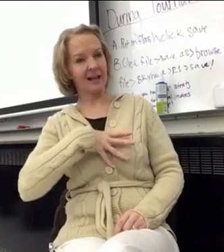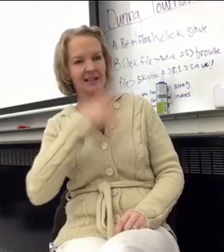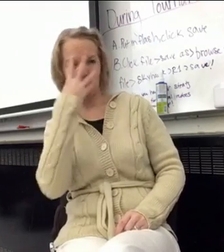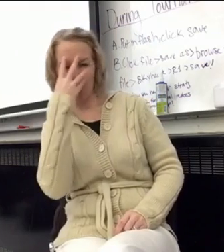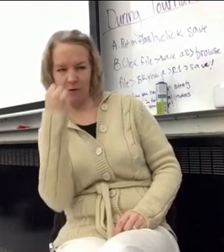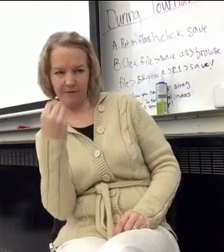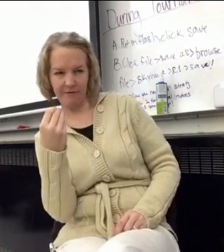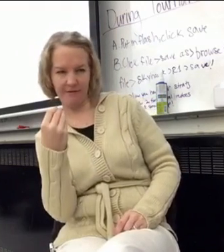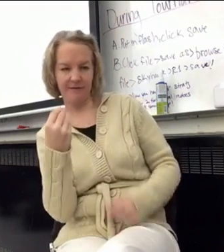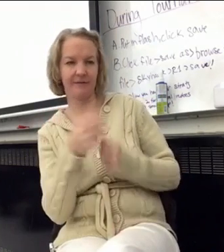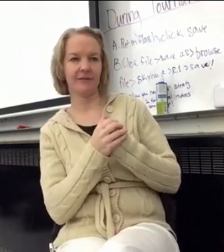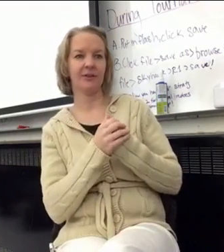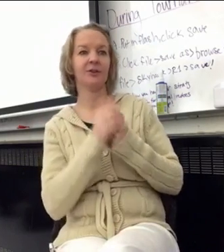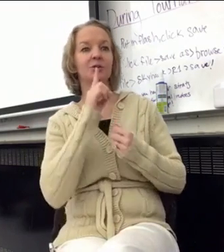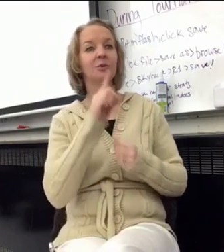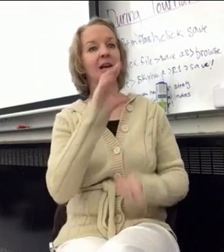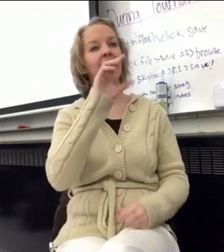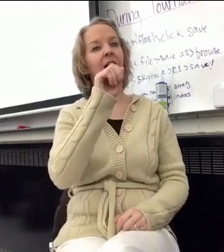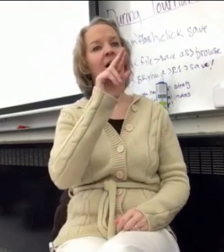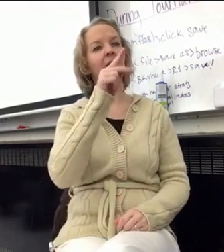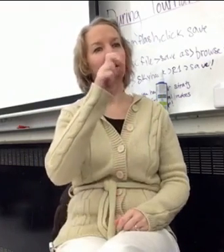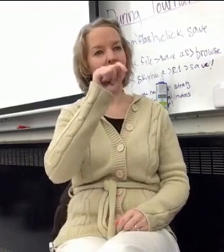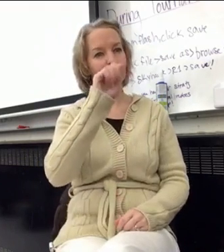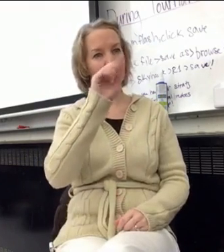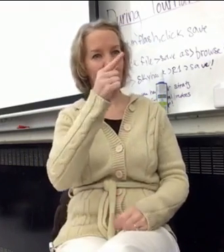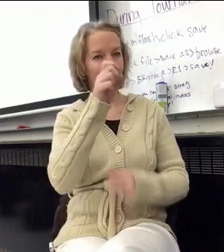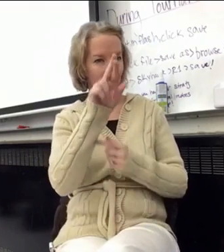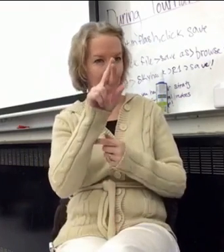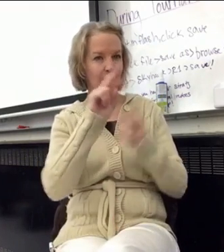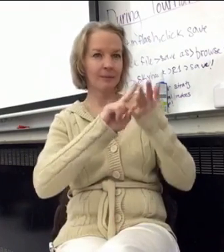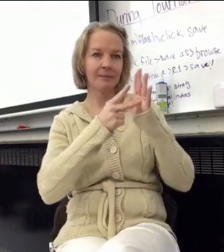wolf. Basically, what a carpetbagger does